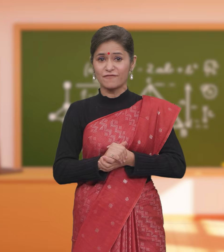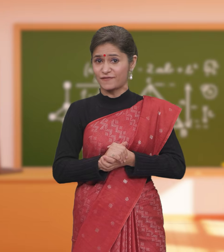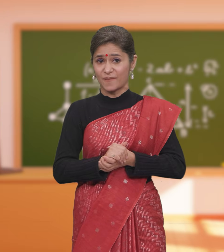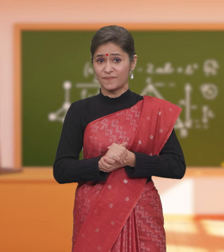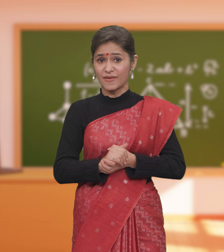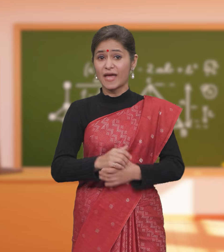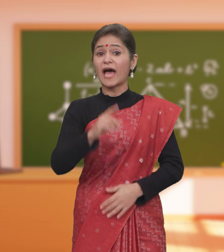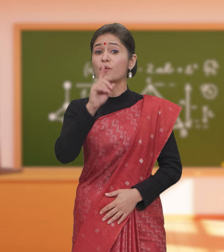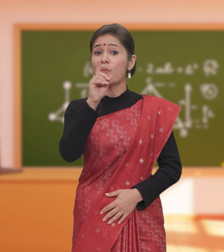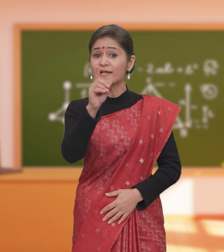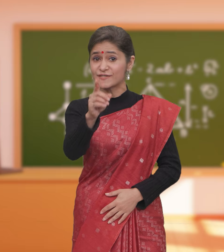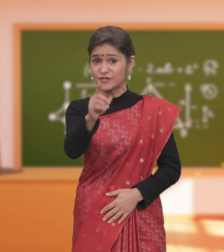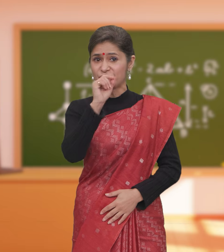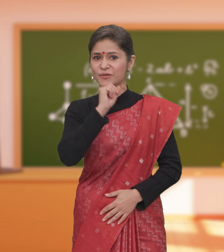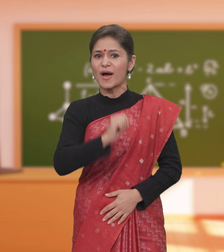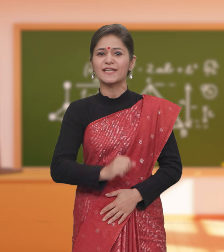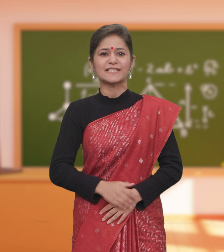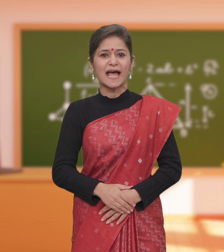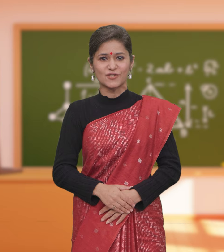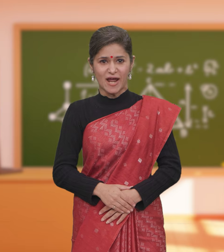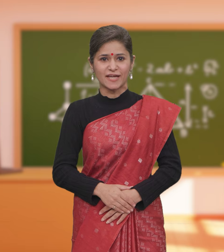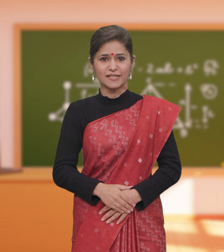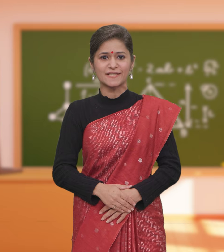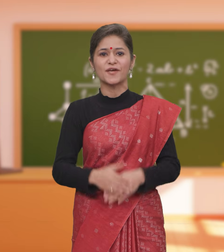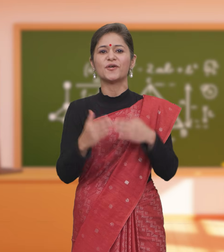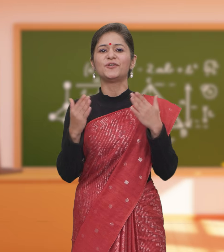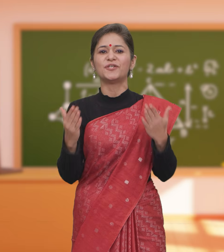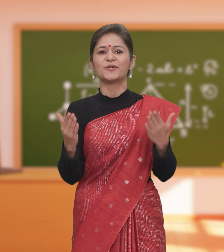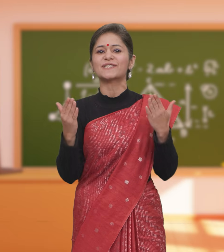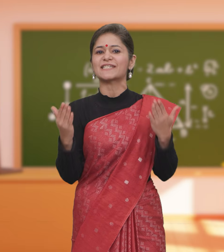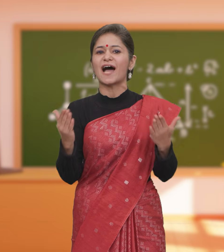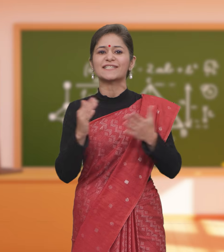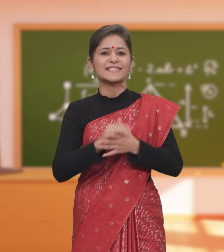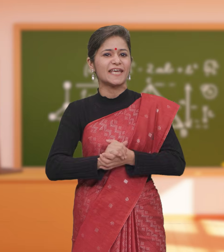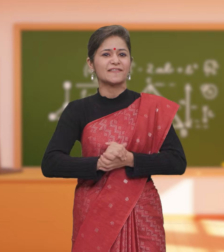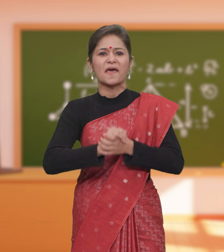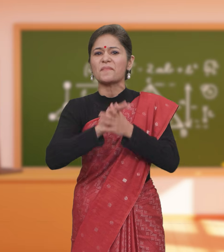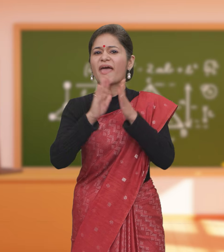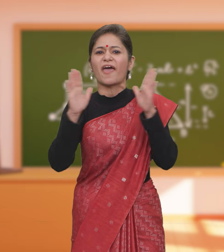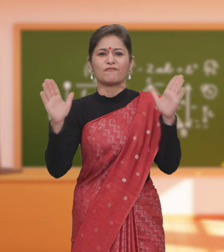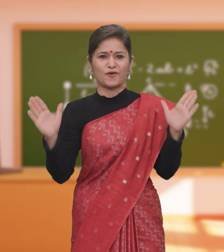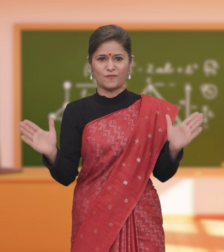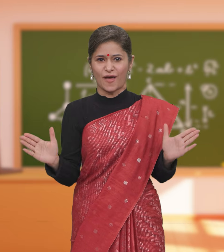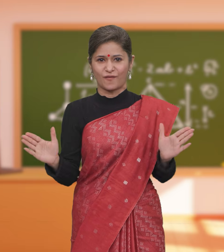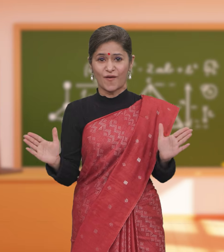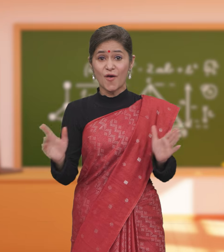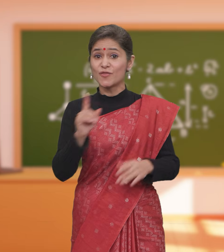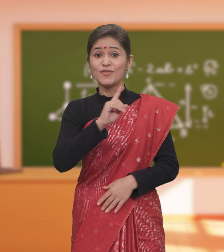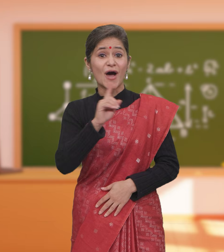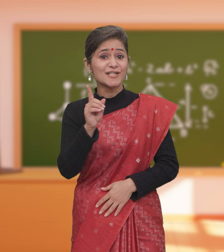them. And once you understand triangles, you start seeing them everywhere. Not